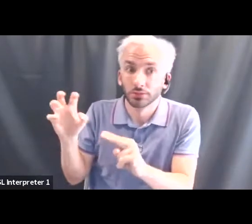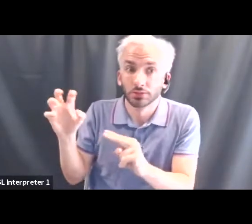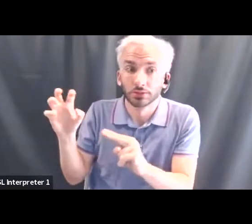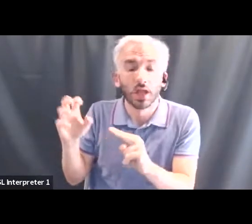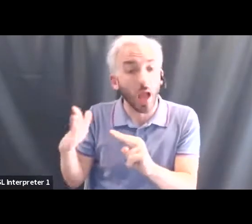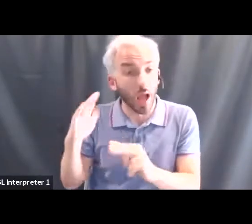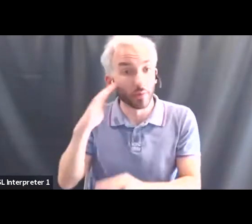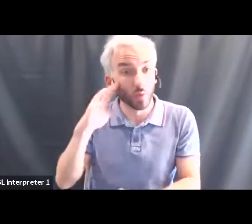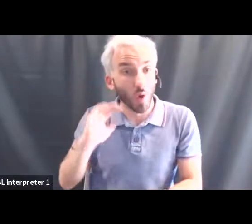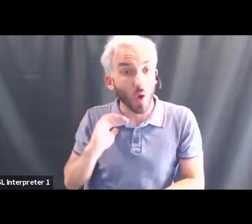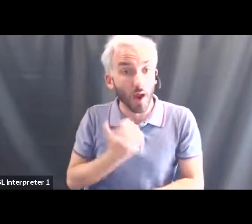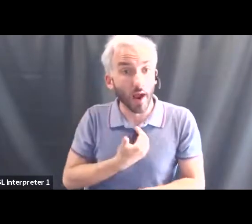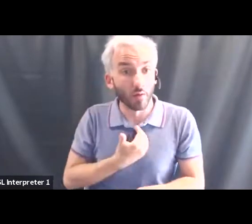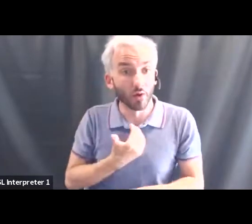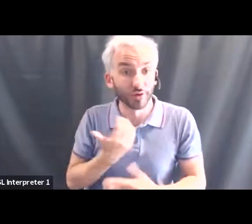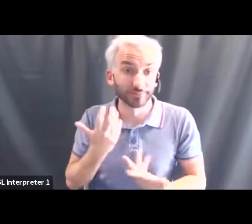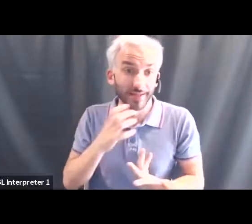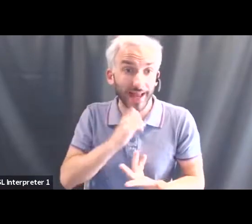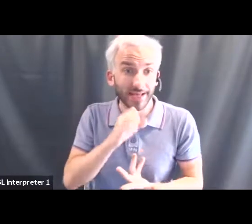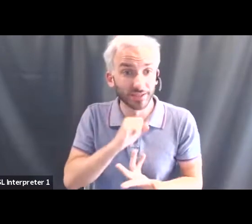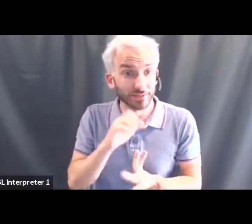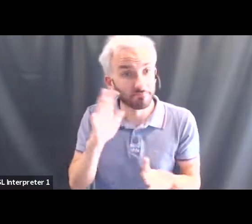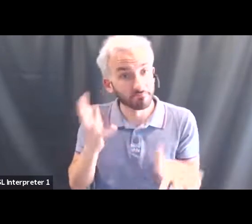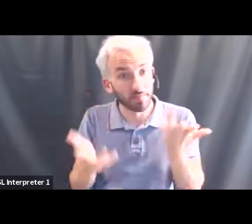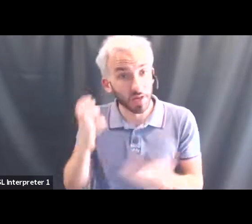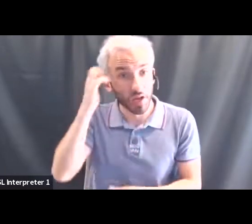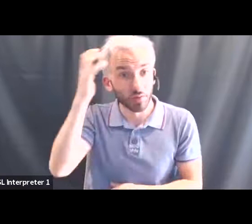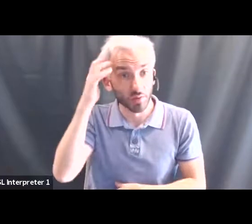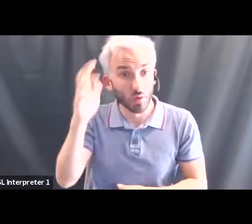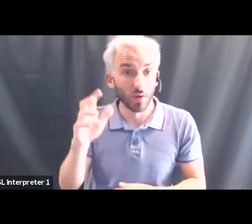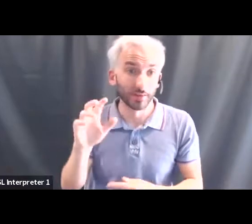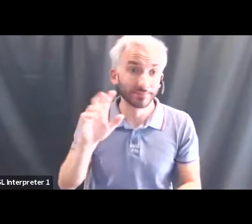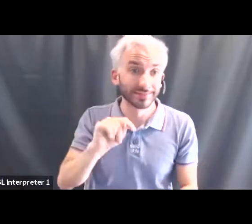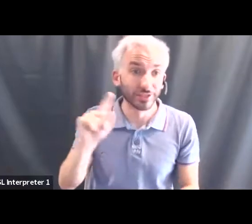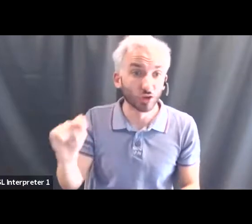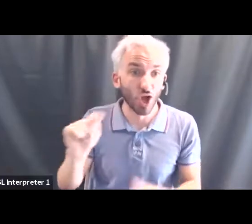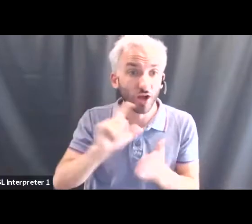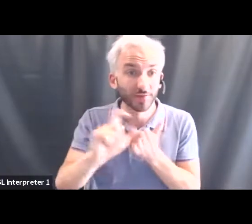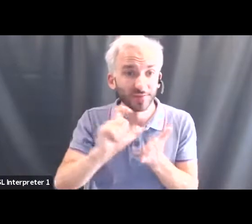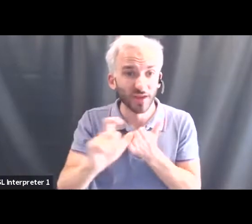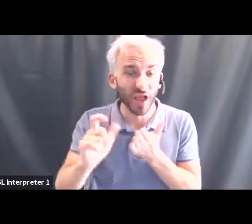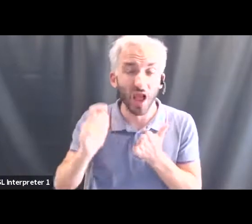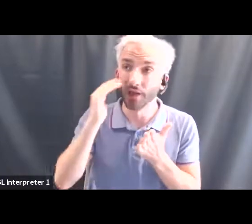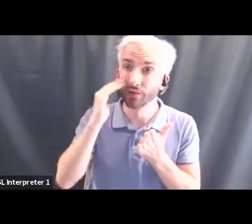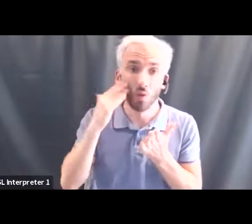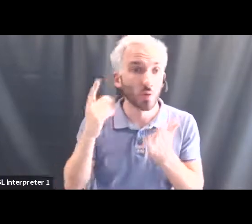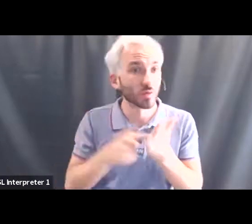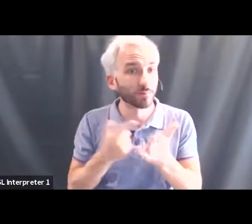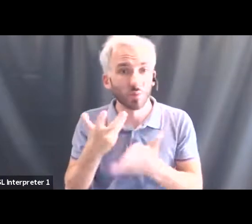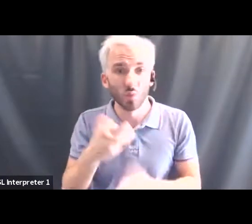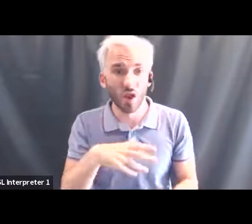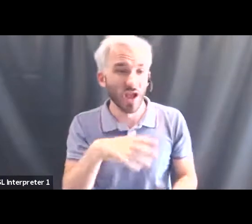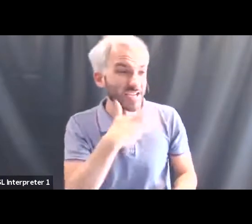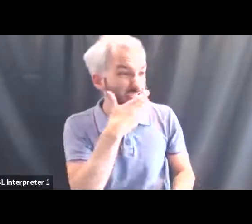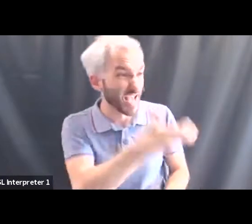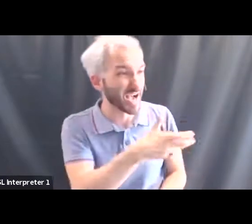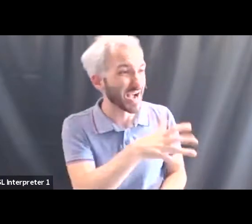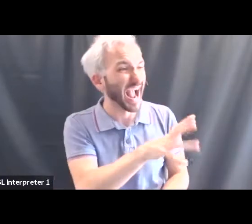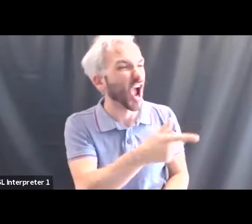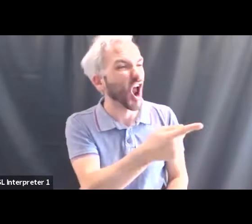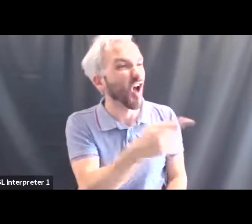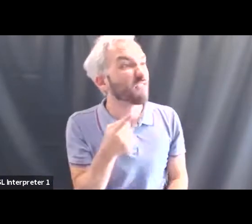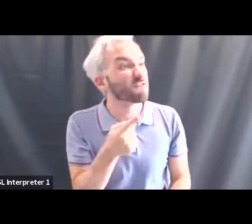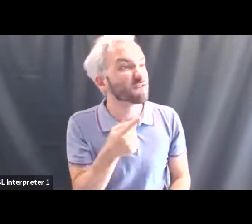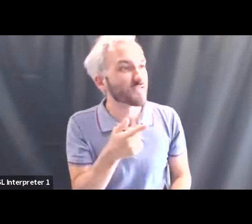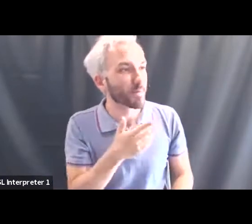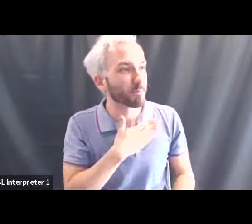and confusing lingo. I know sometimes you just want to yell, get off my lawn, you damn teenagers, which I almost did when some